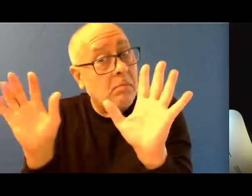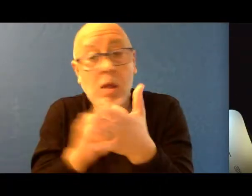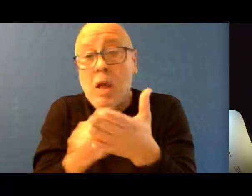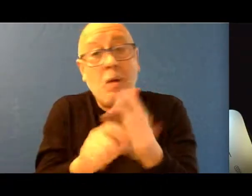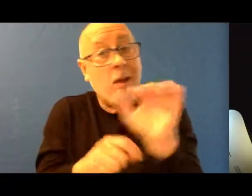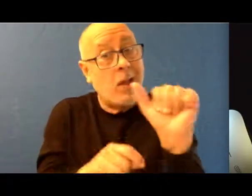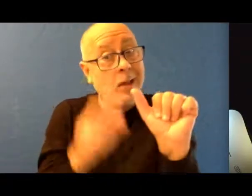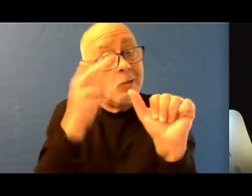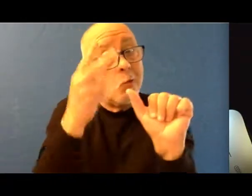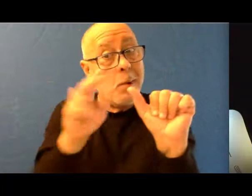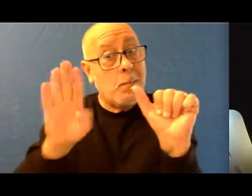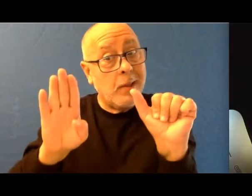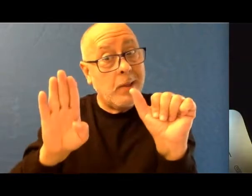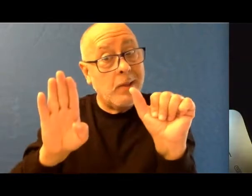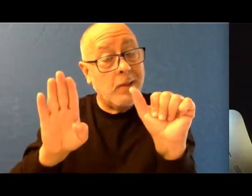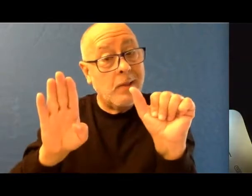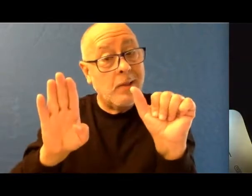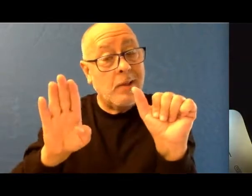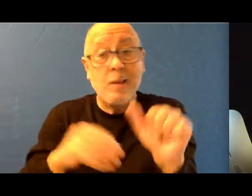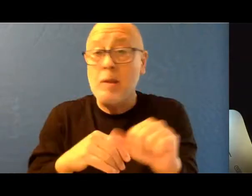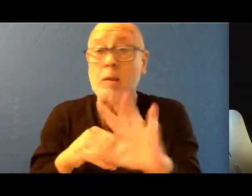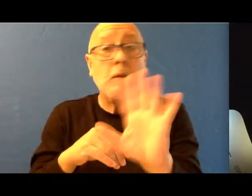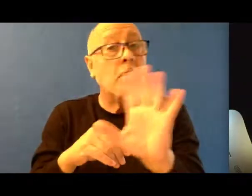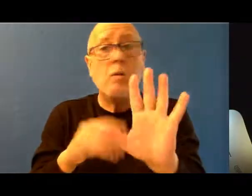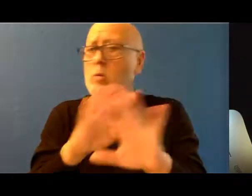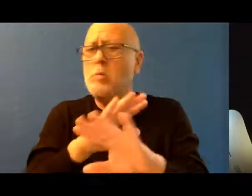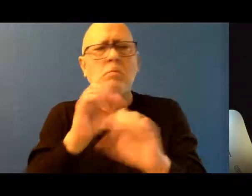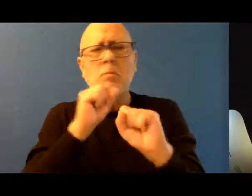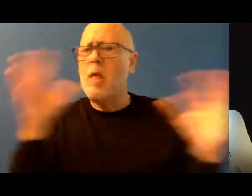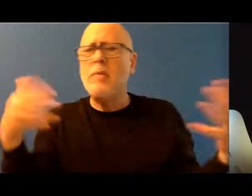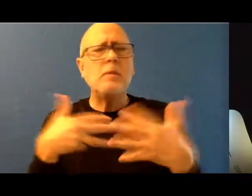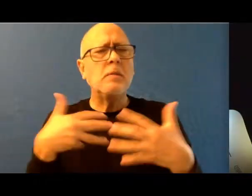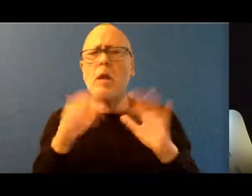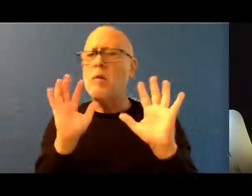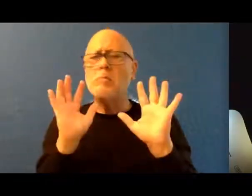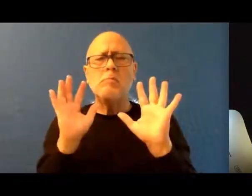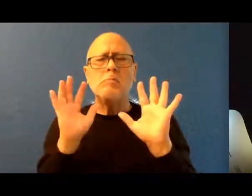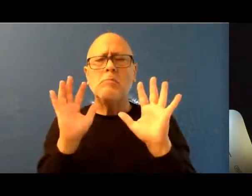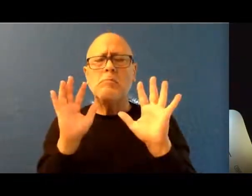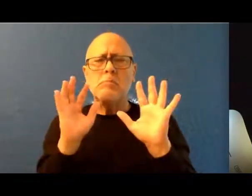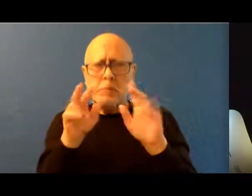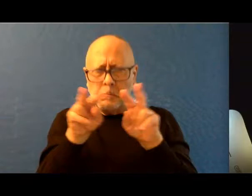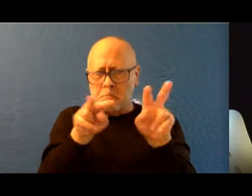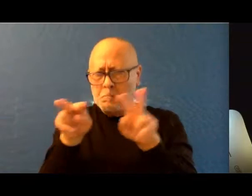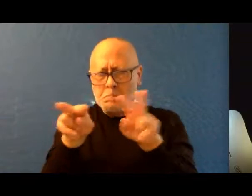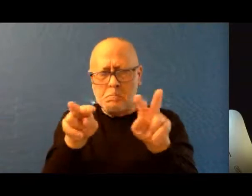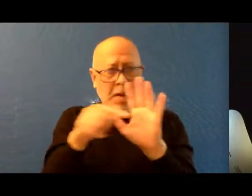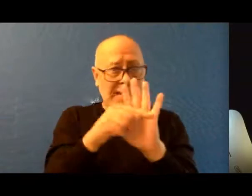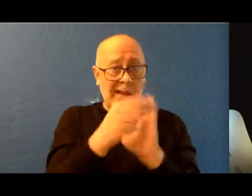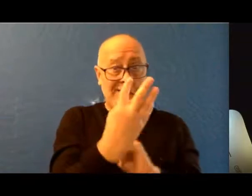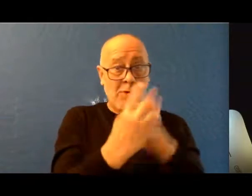a squared b. Not intimidating. I just had to look at negative 4 plus